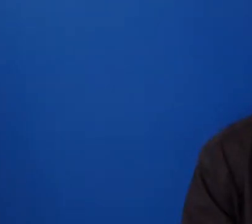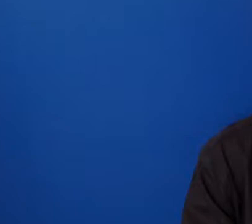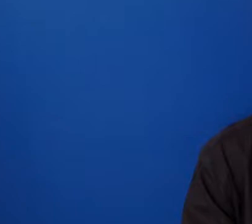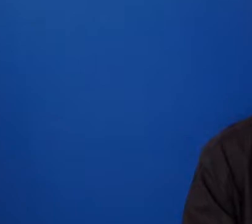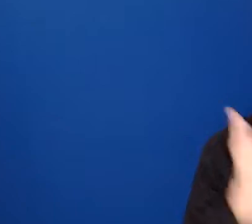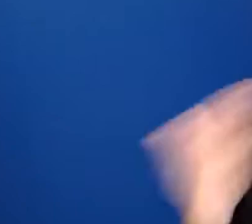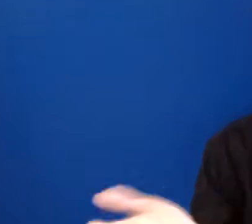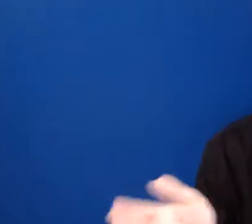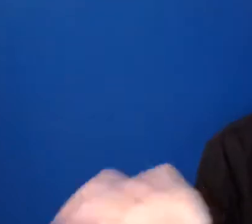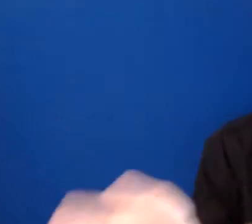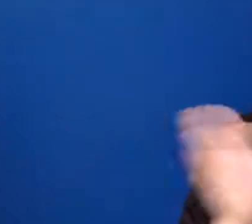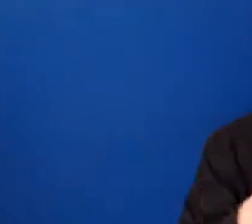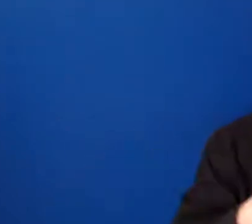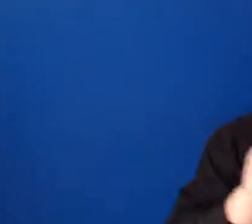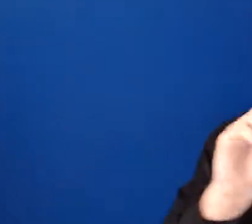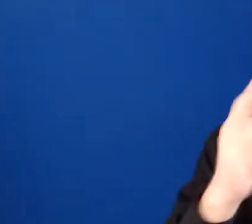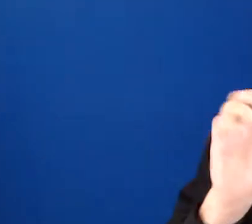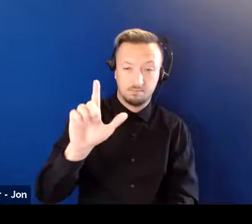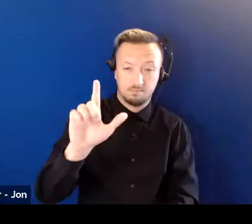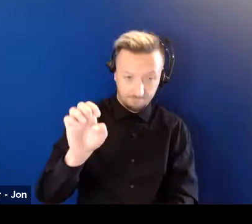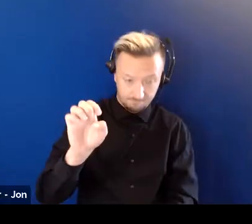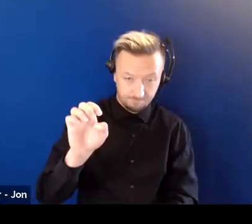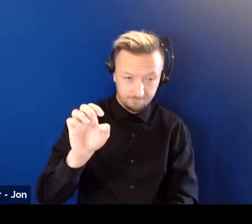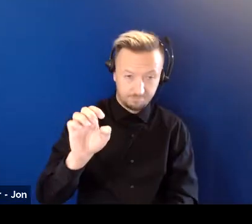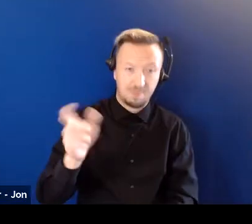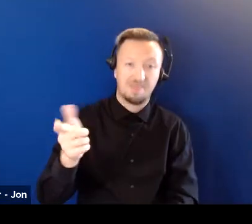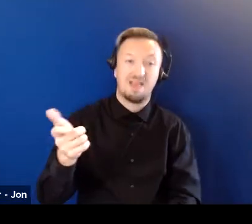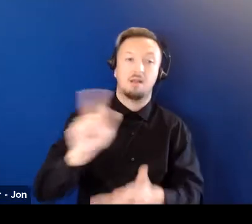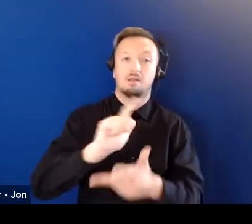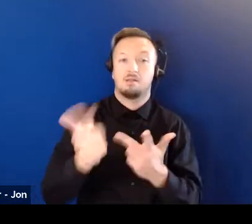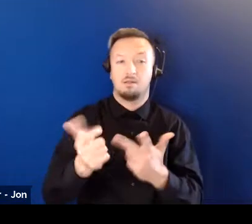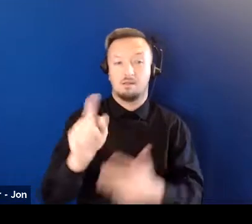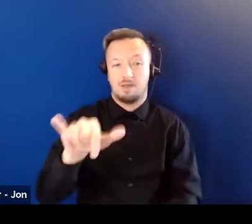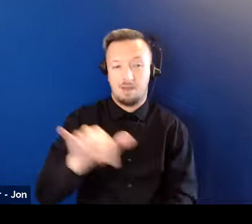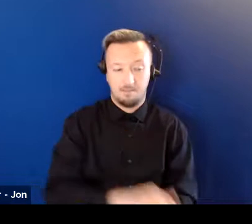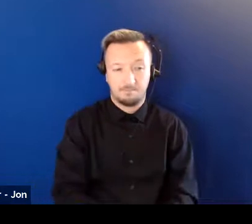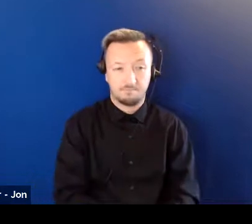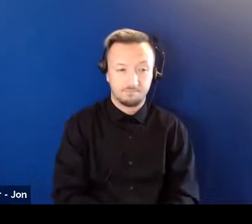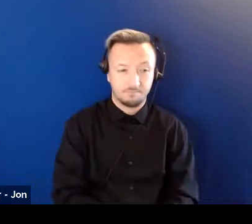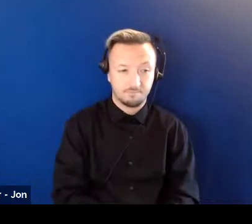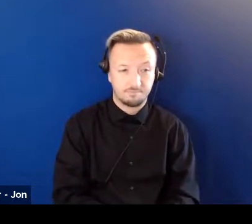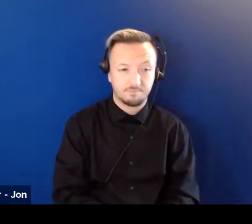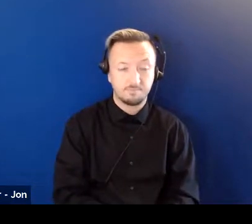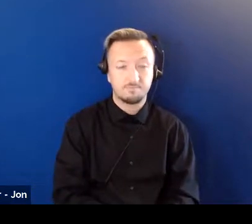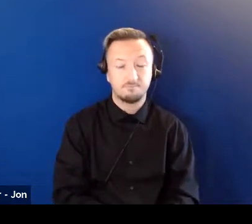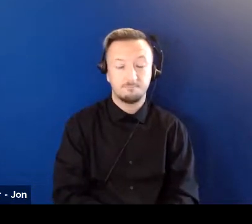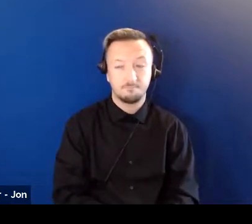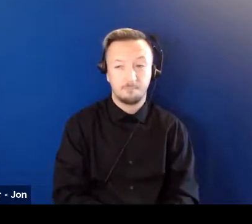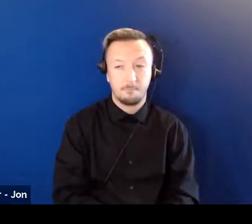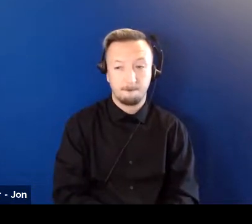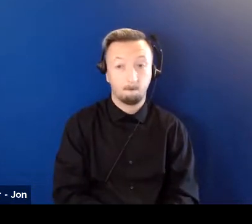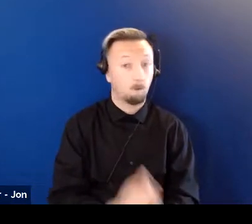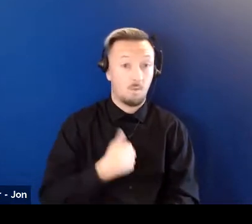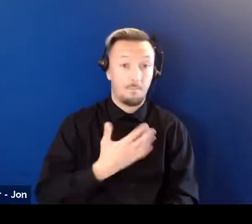Thanks, Linda. Next, we'll go to Rochelle, and then we'll go to Ty after Rochelle. So I'm really glad to